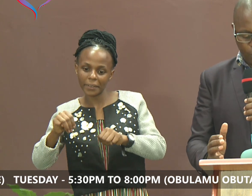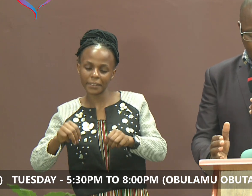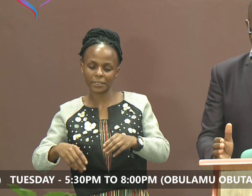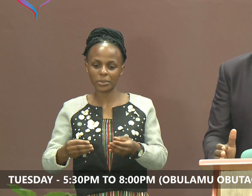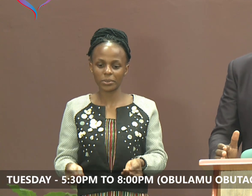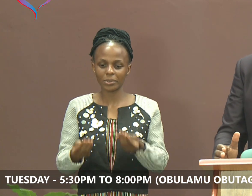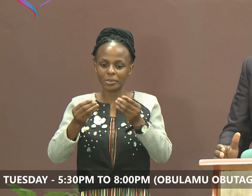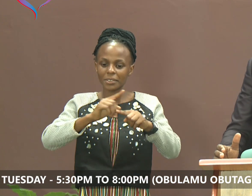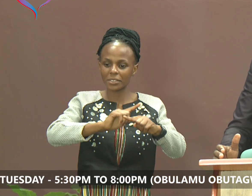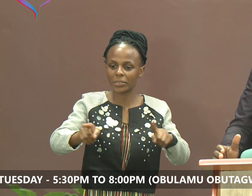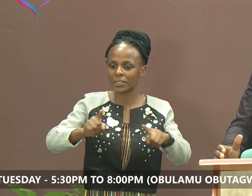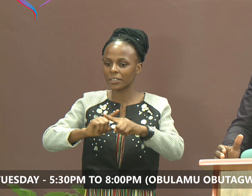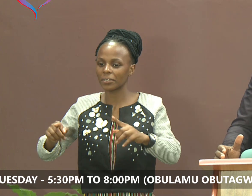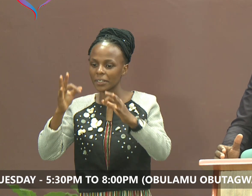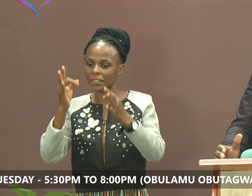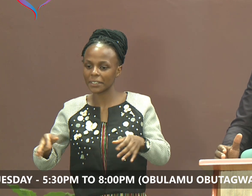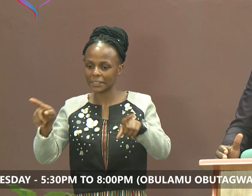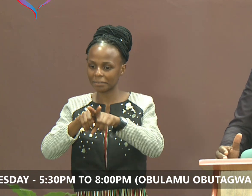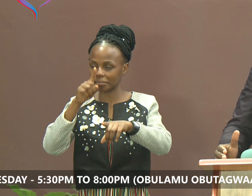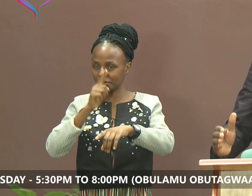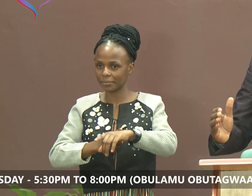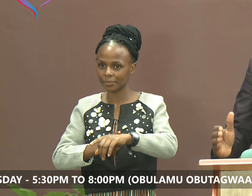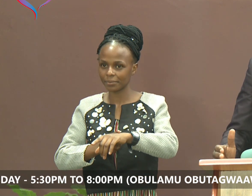reminding you,